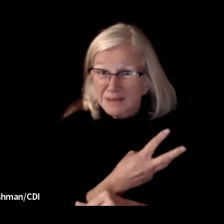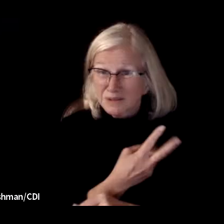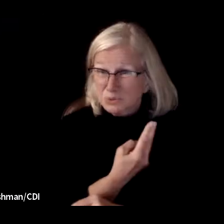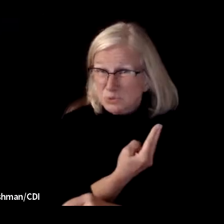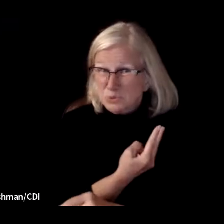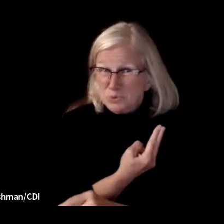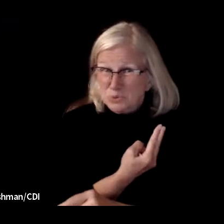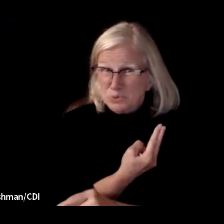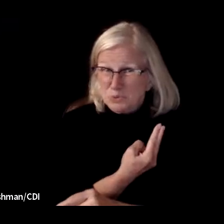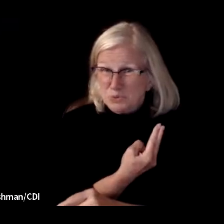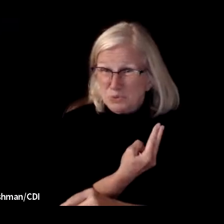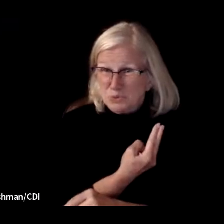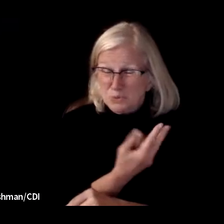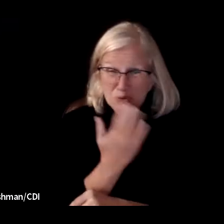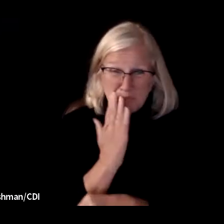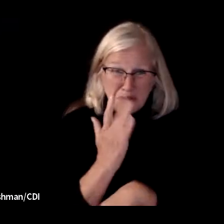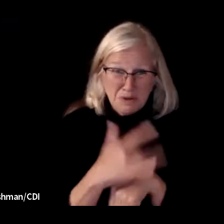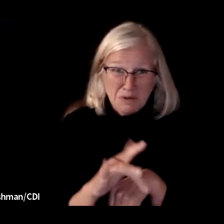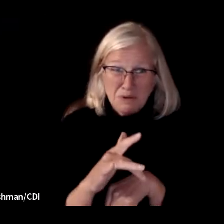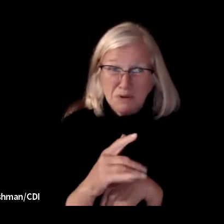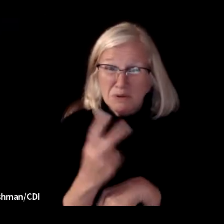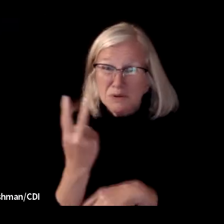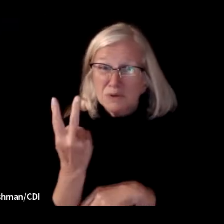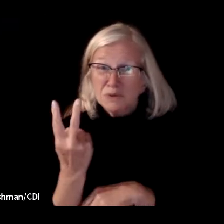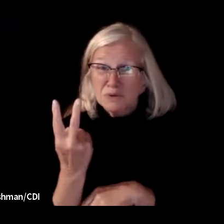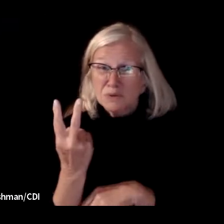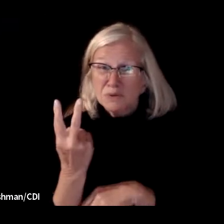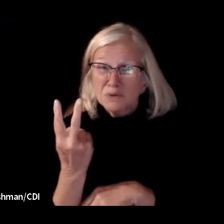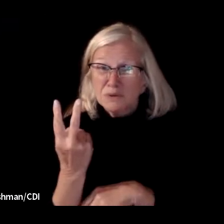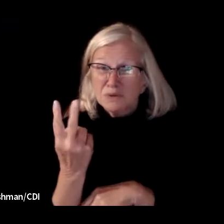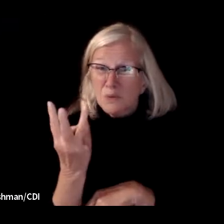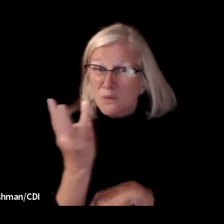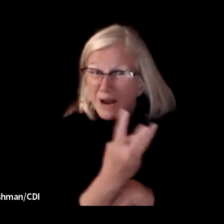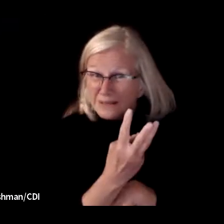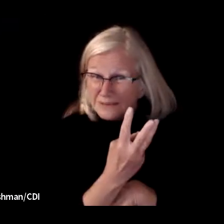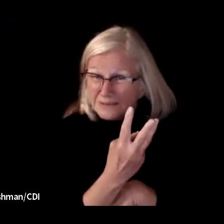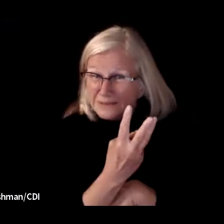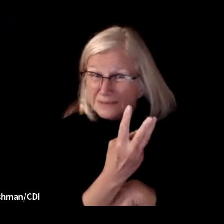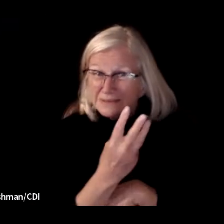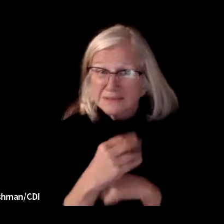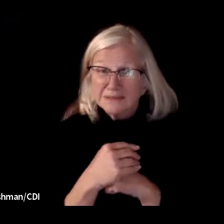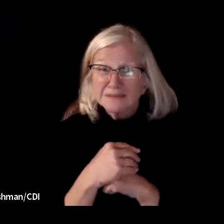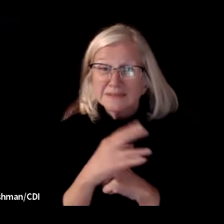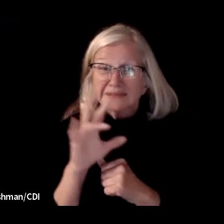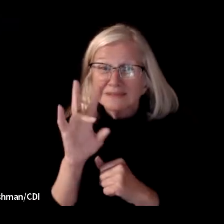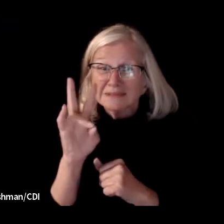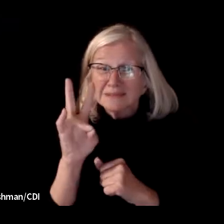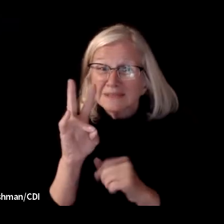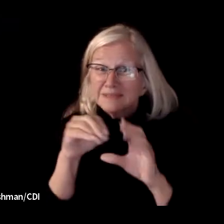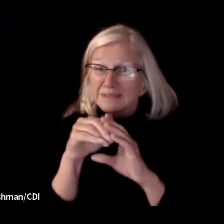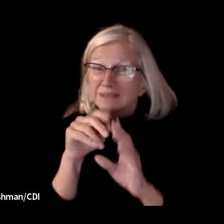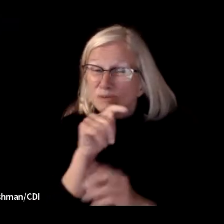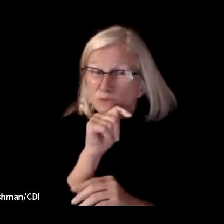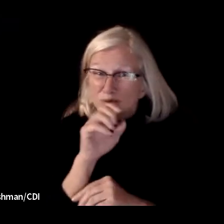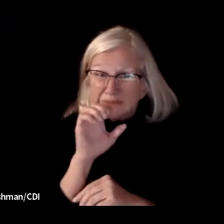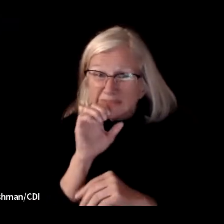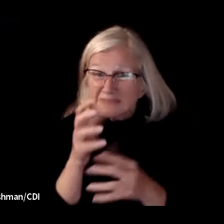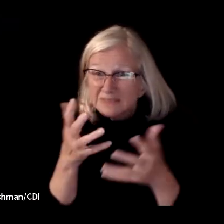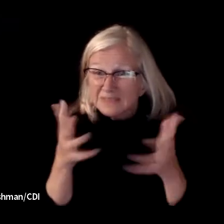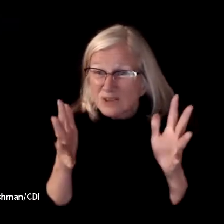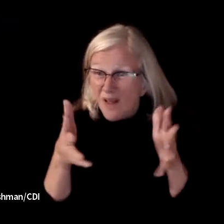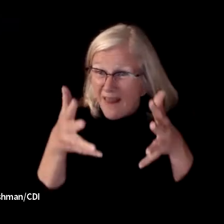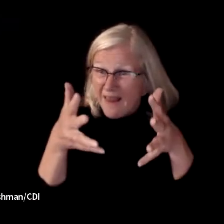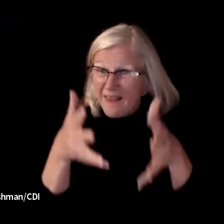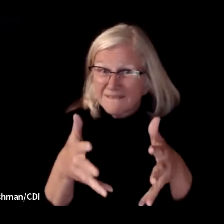and south central region, and only 7 available beds in the metro region. There are no available